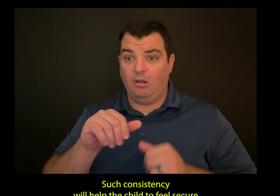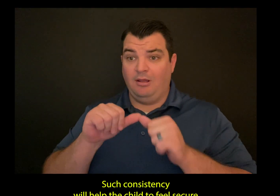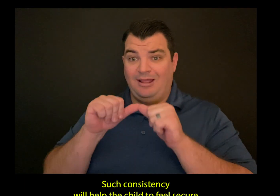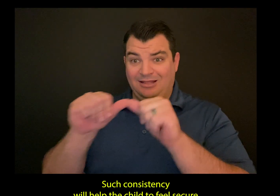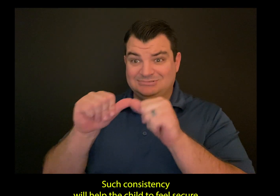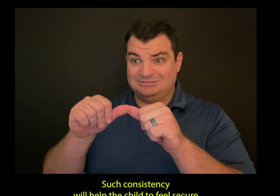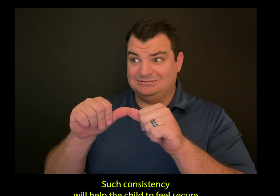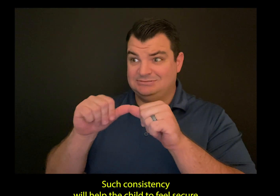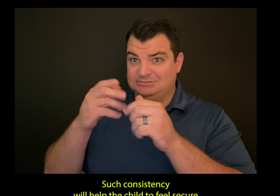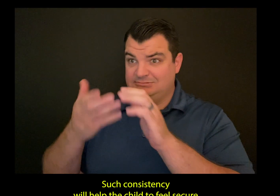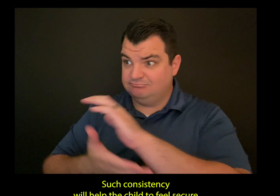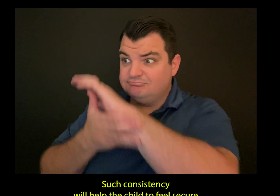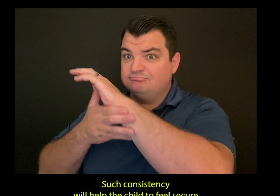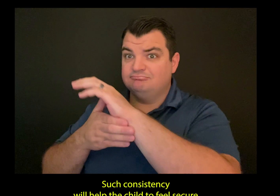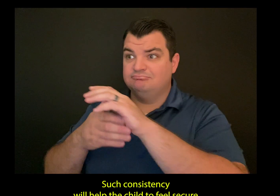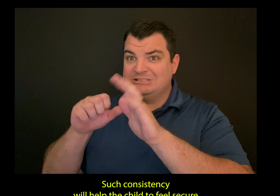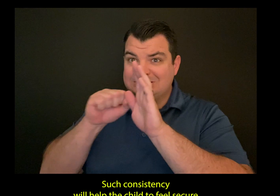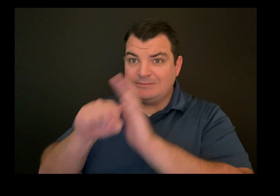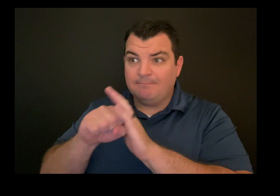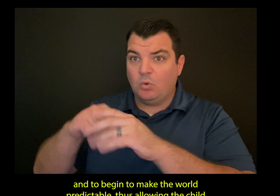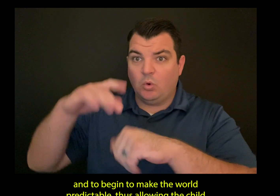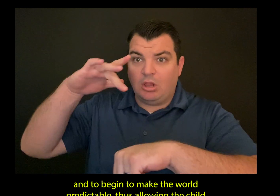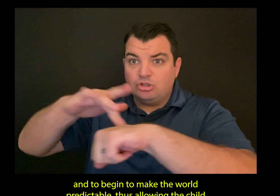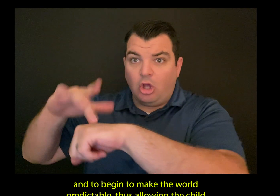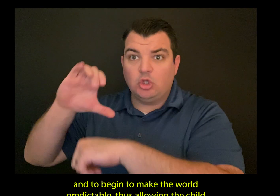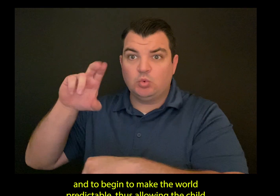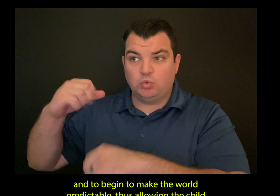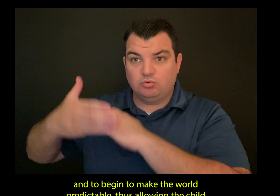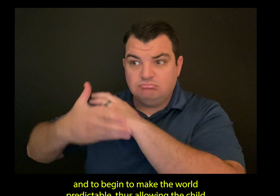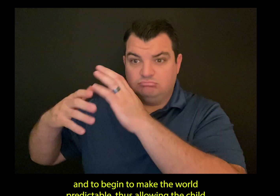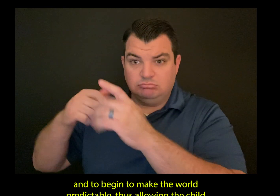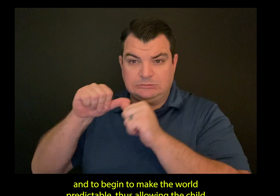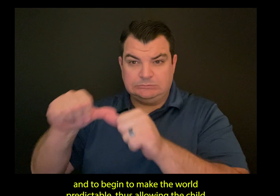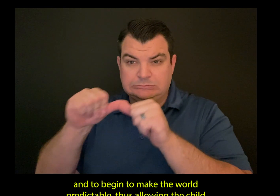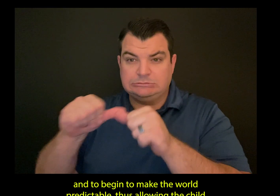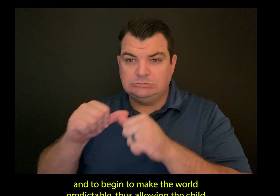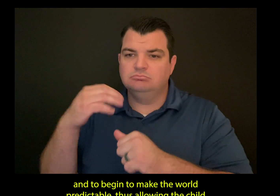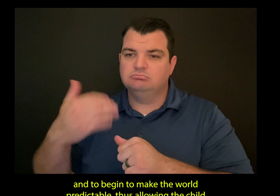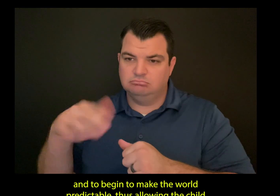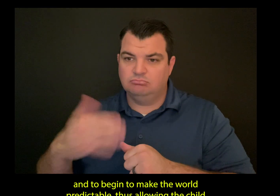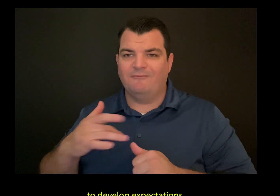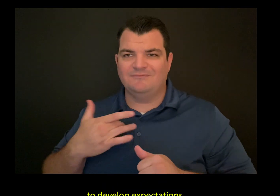Such consistency will help the child to feel secure and to begin to make the world predictable, thus allowing the child to